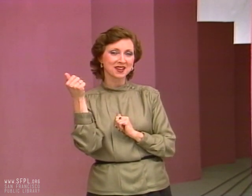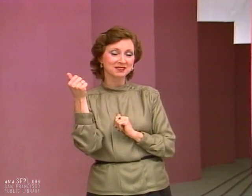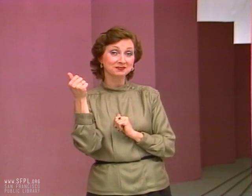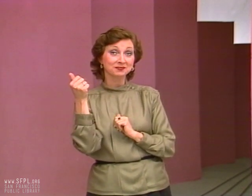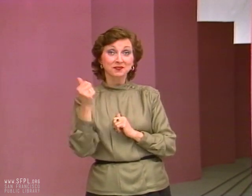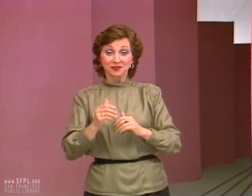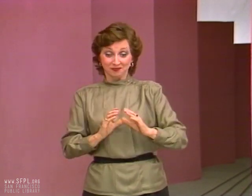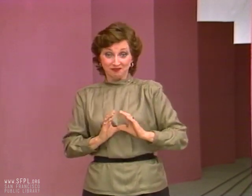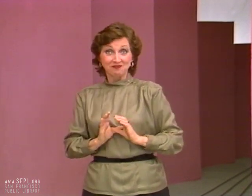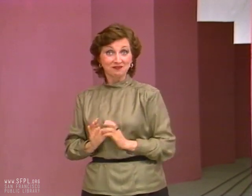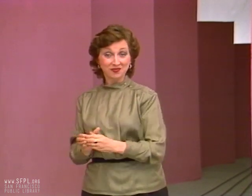individuals.